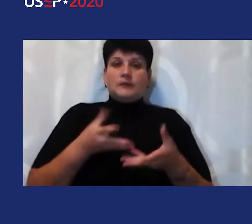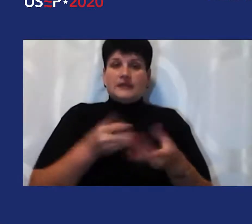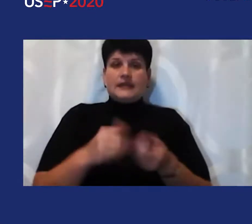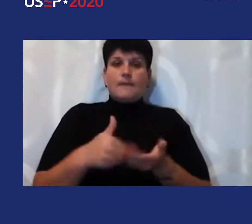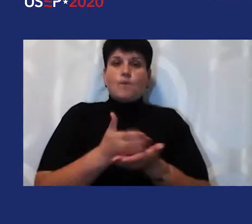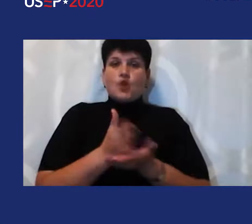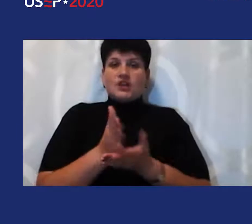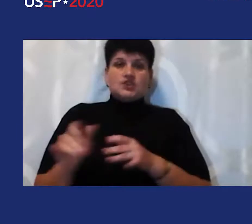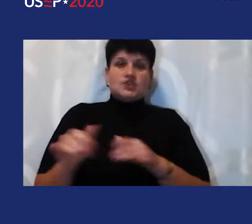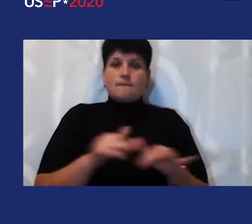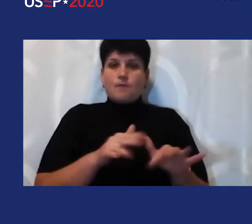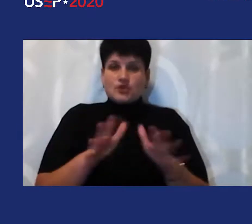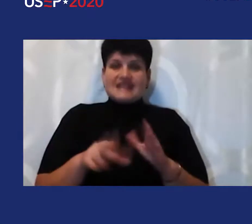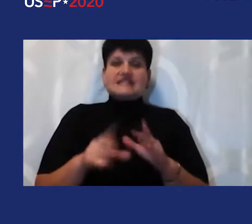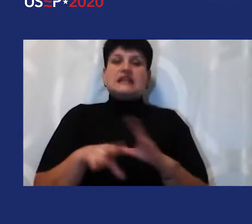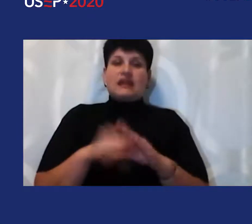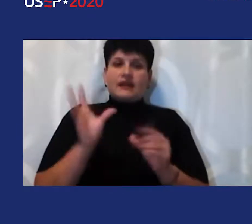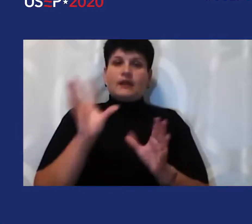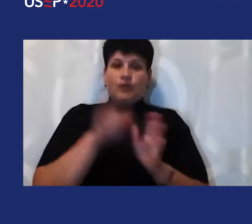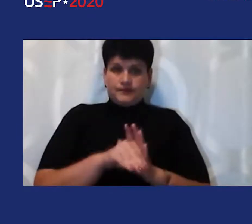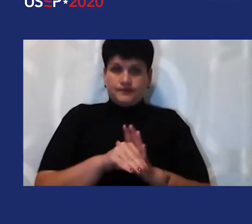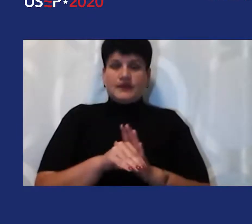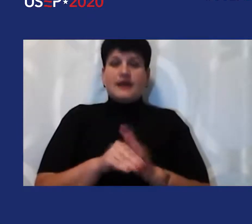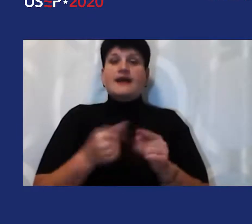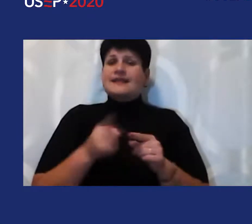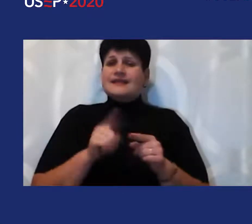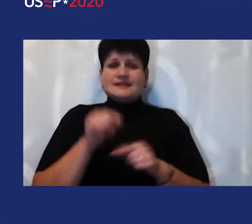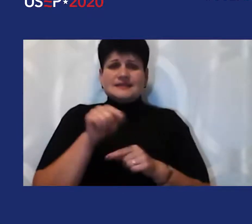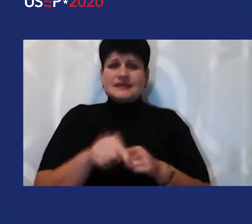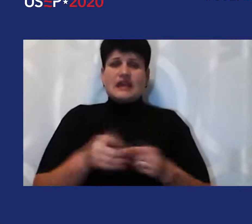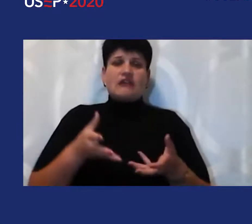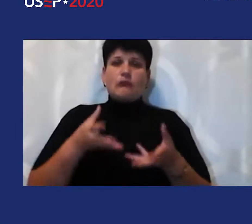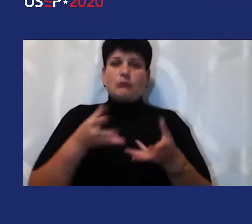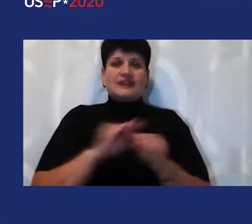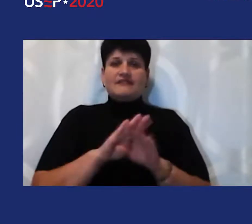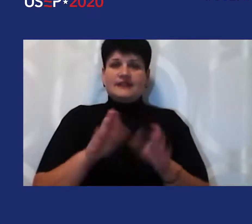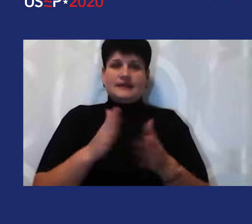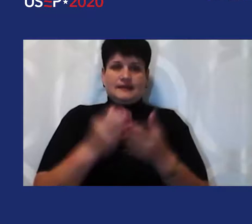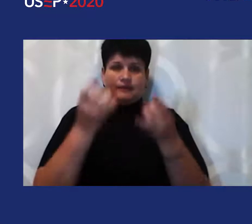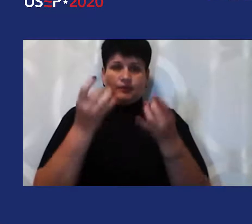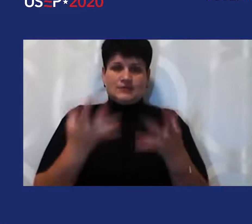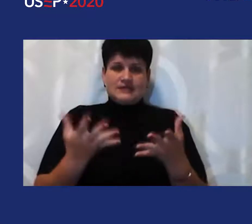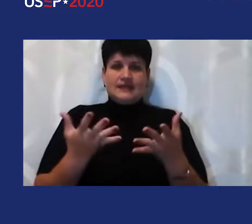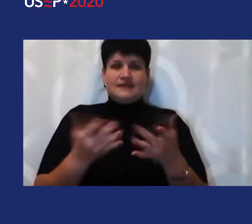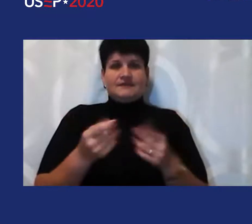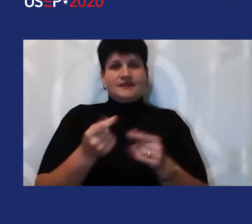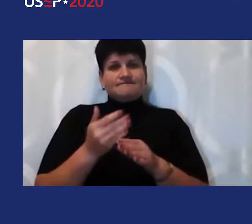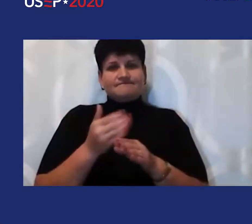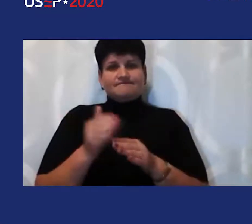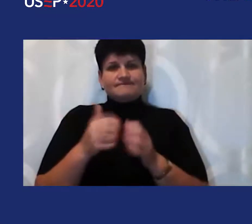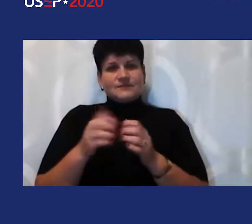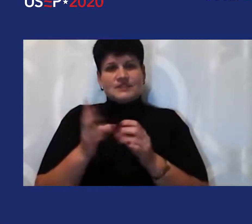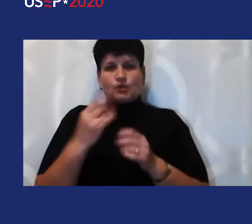and obviously it's affected the electoral cycle as well,